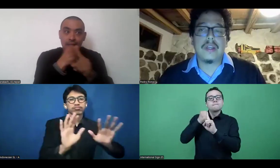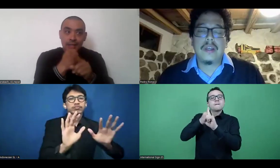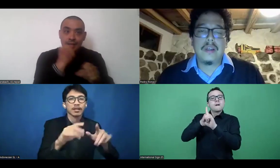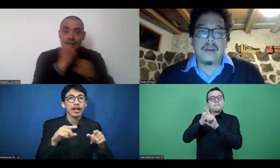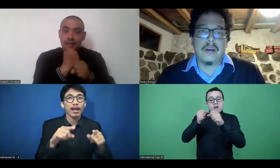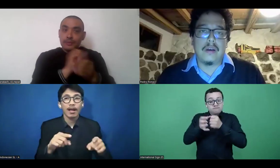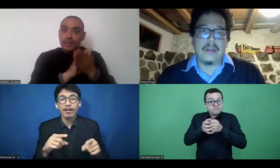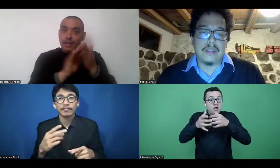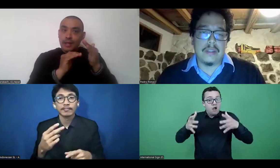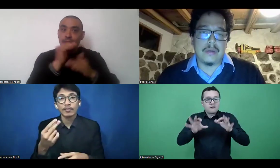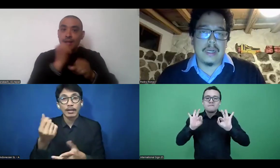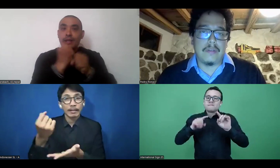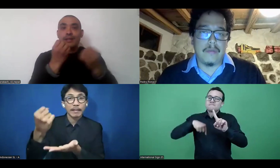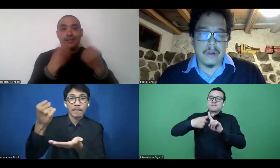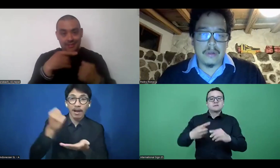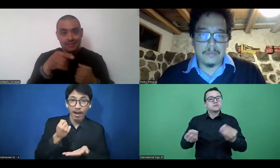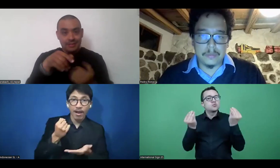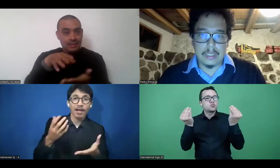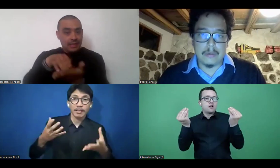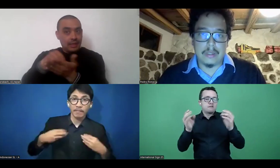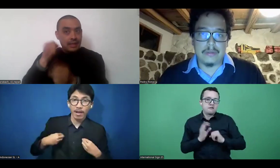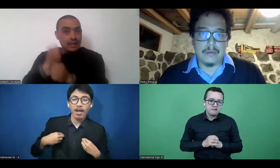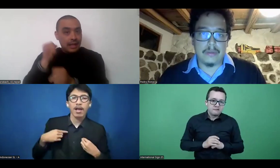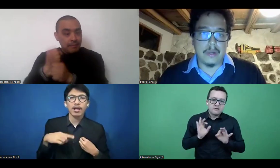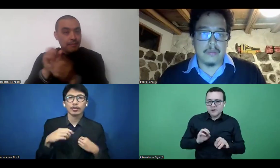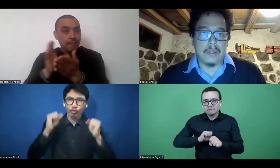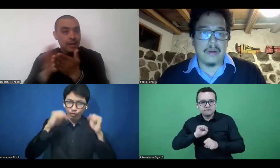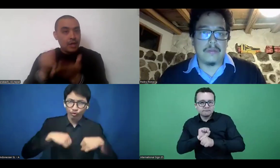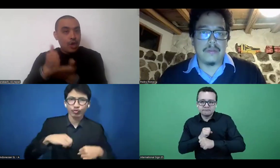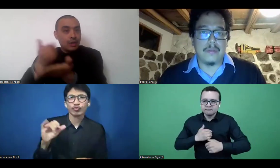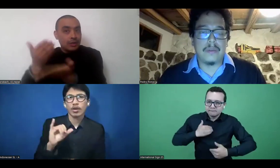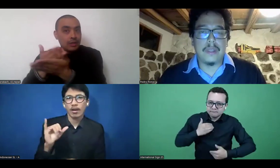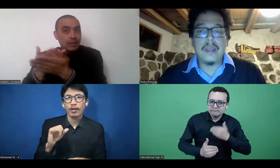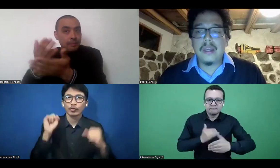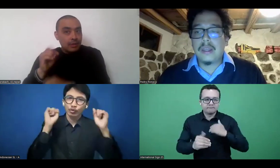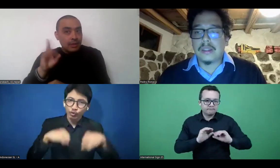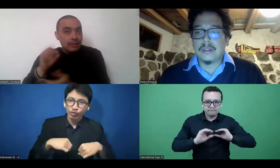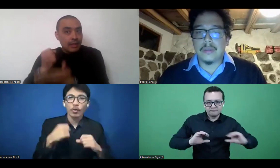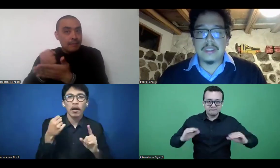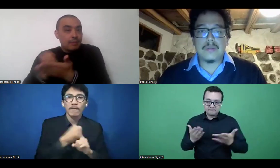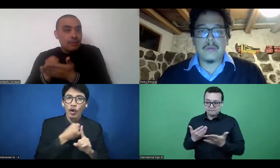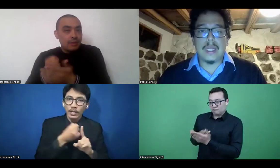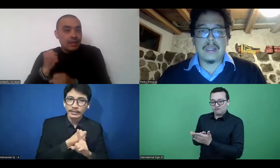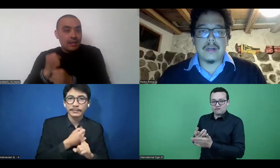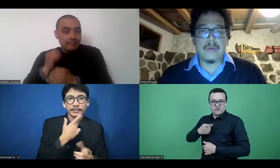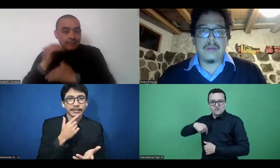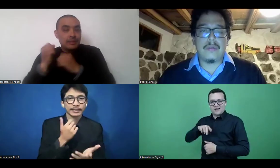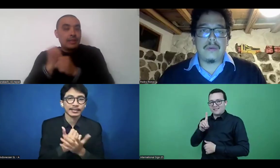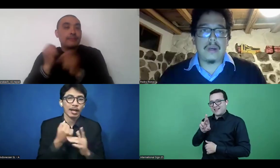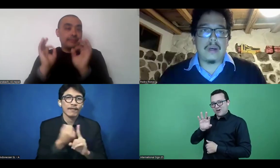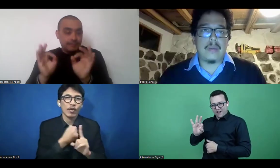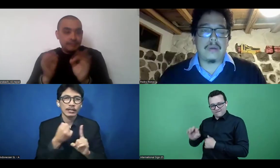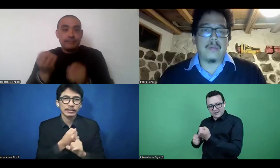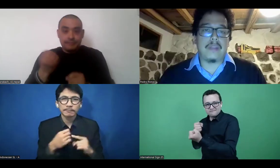course, the central line of work that grantees do on the ground with DRF support. So this is what I can share with